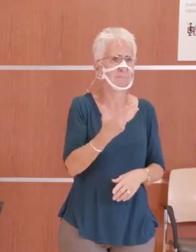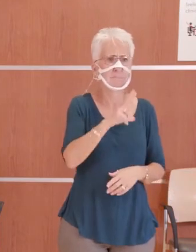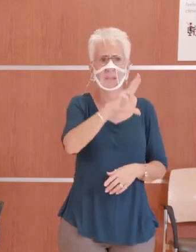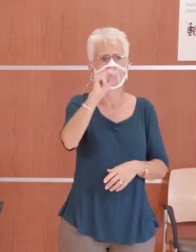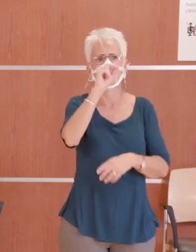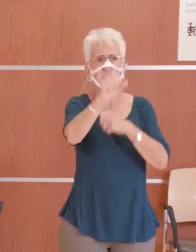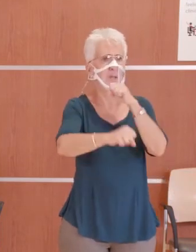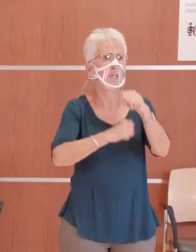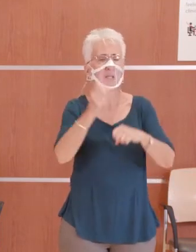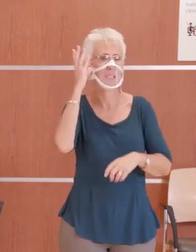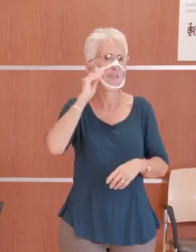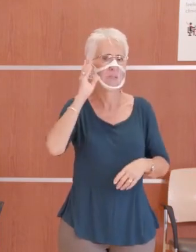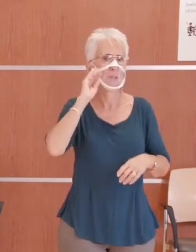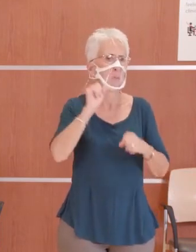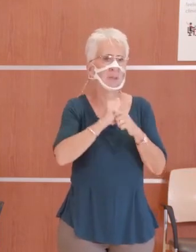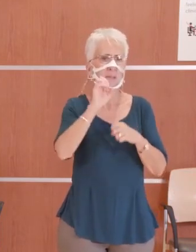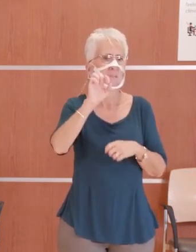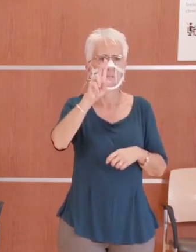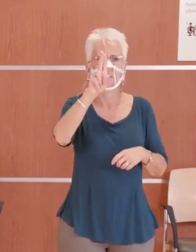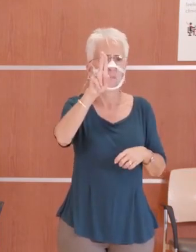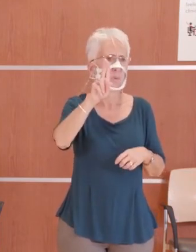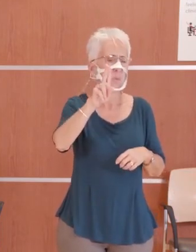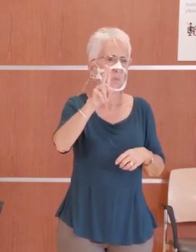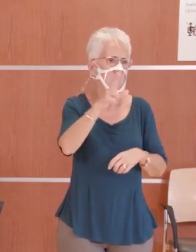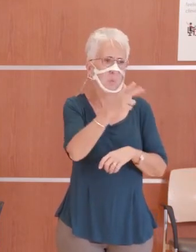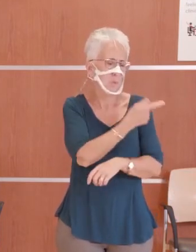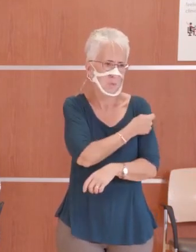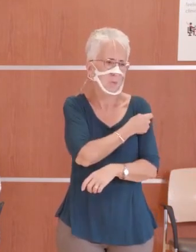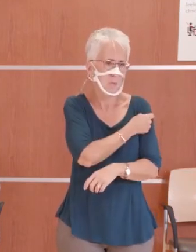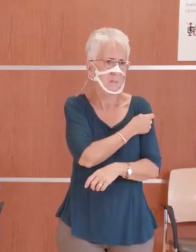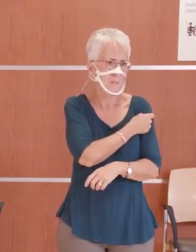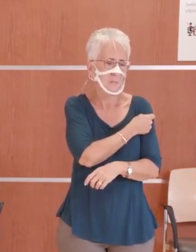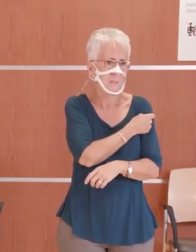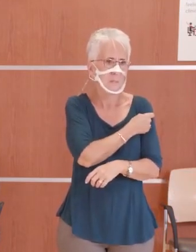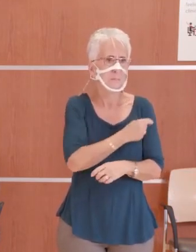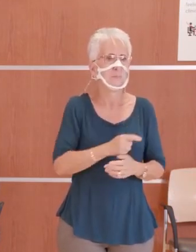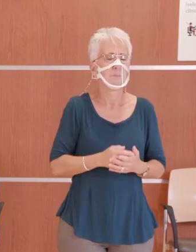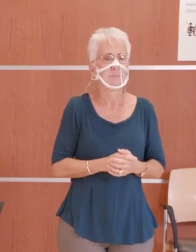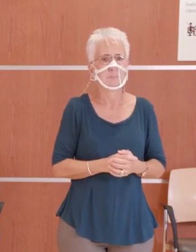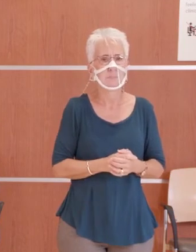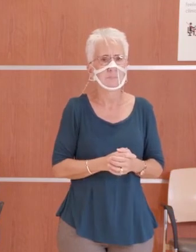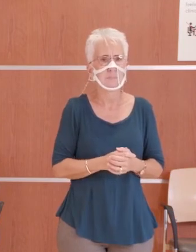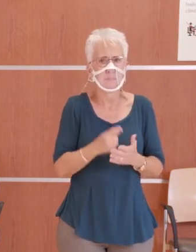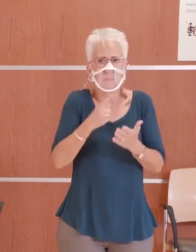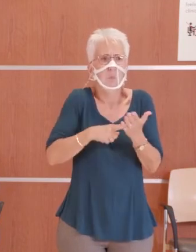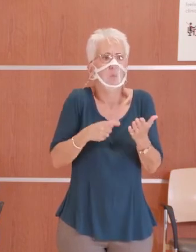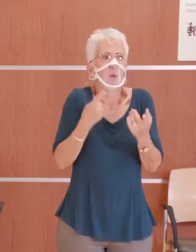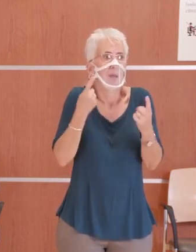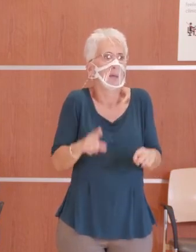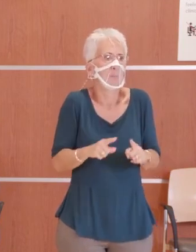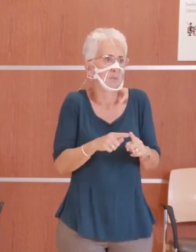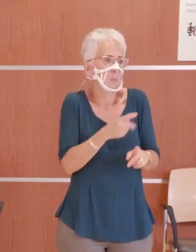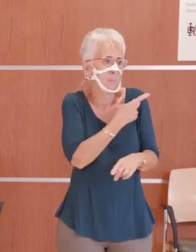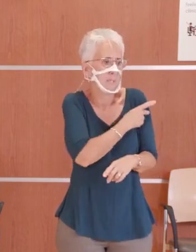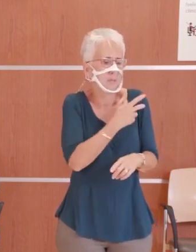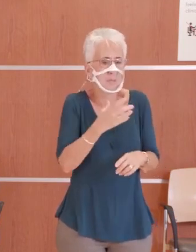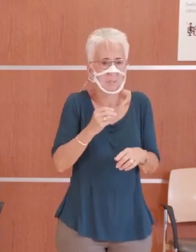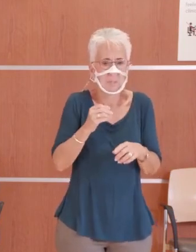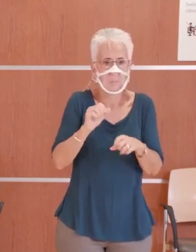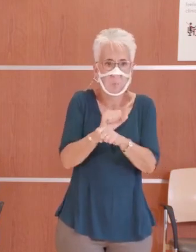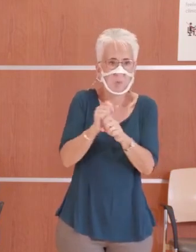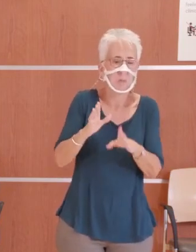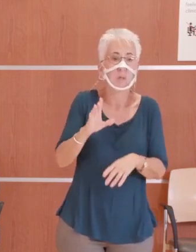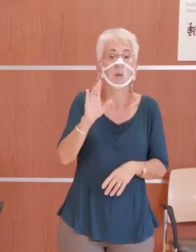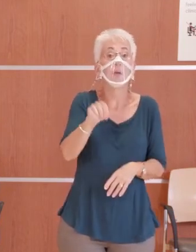experience with influenza, not only the vaccines, but what it causes in both healthcare workers and in patients. There are no